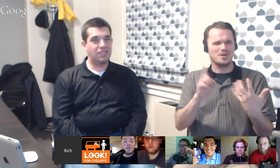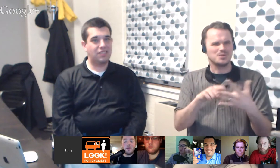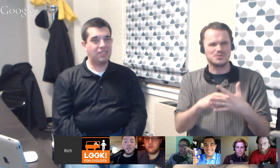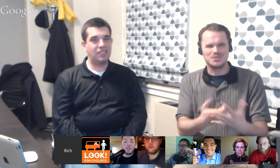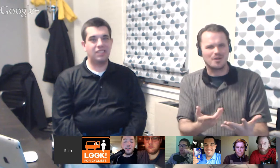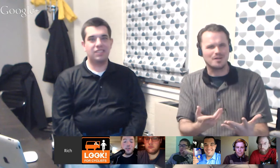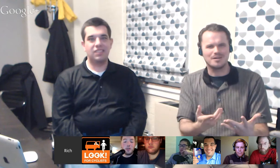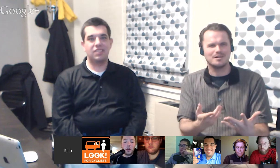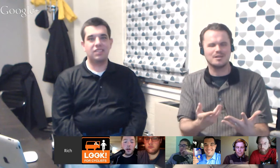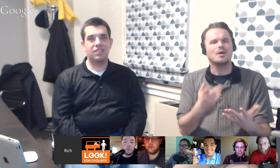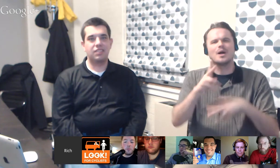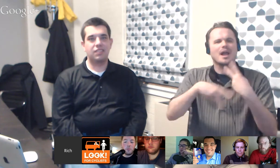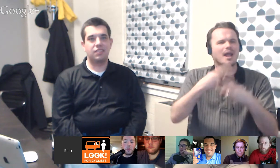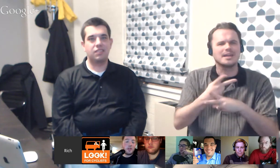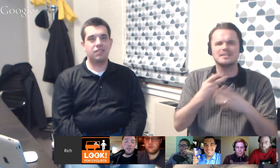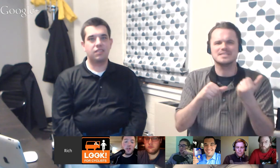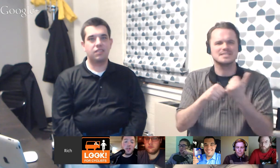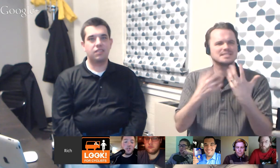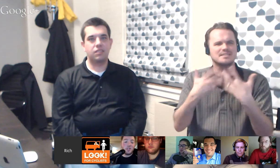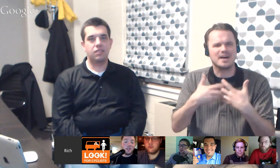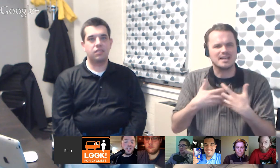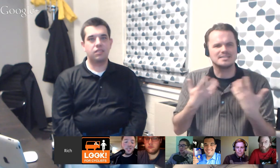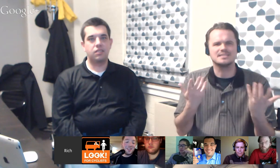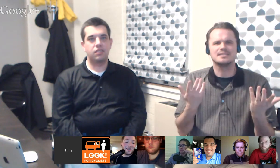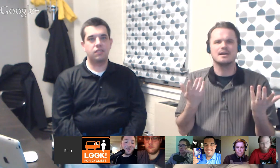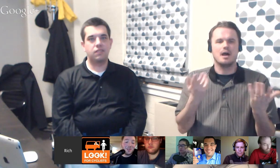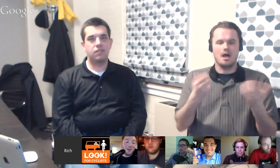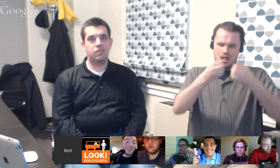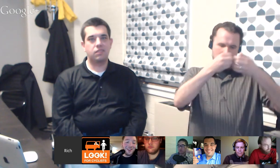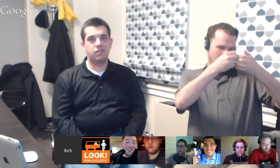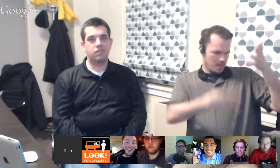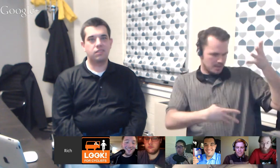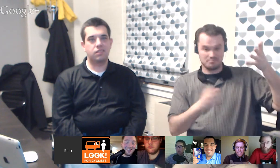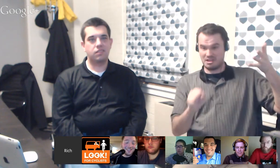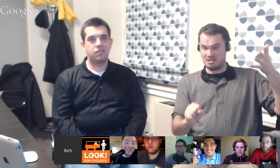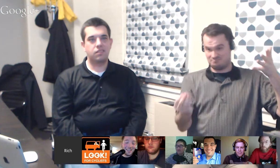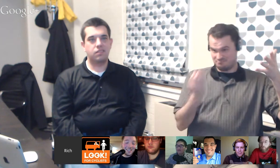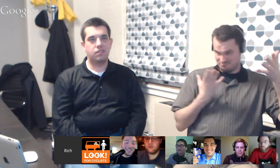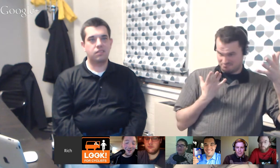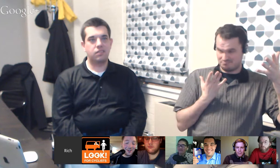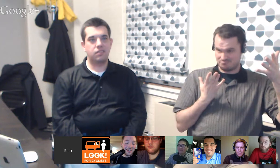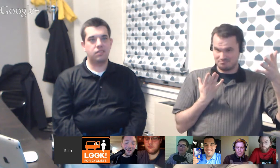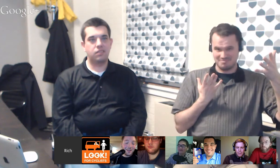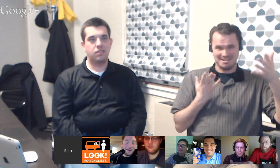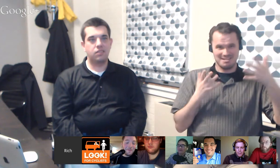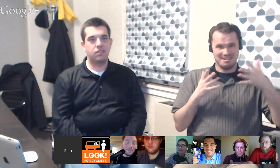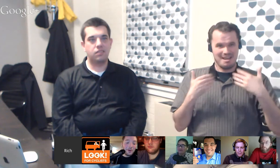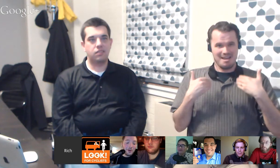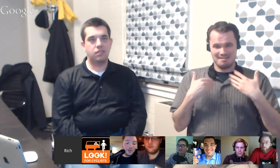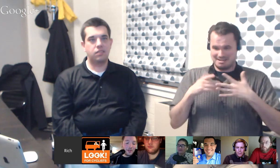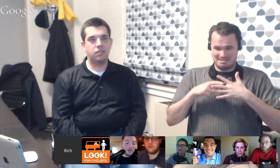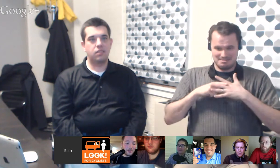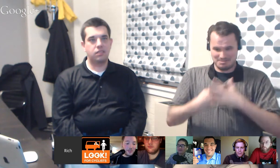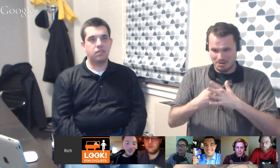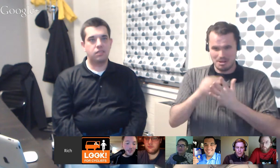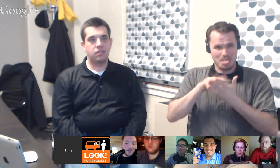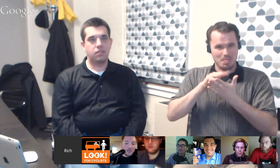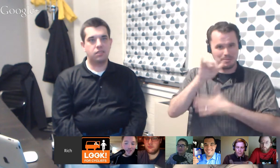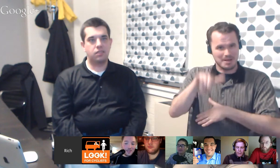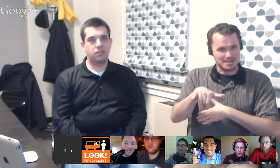assisted devices, like, is there like just a list that you could just throw out there that to kind of get us started on learning about